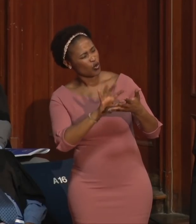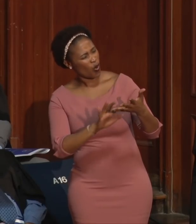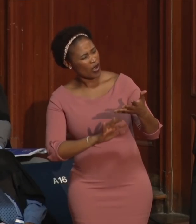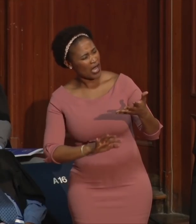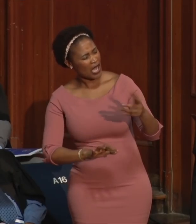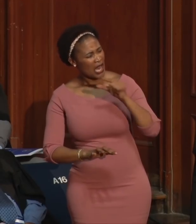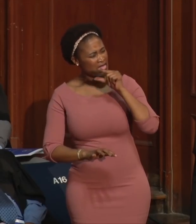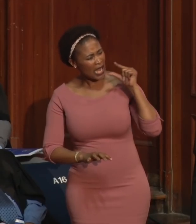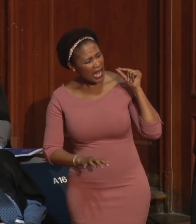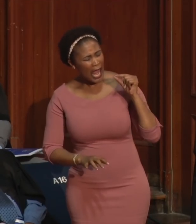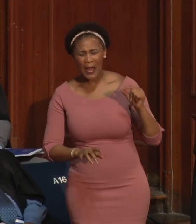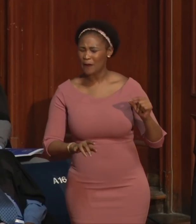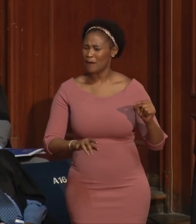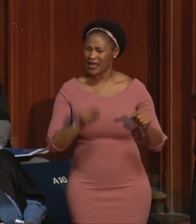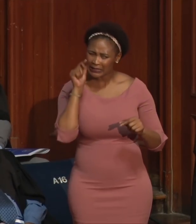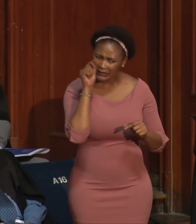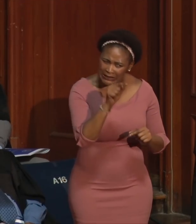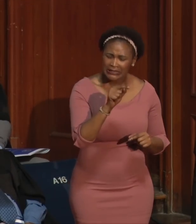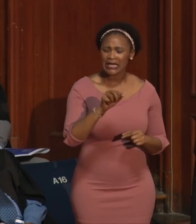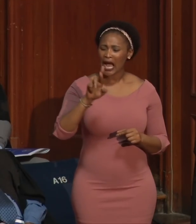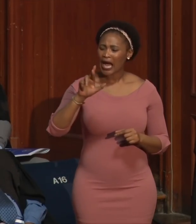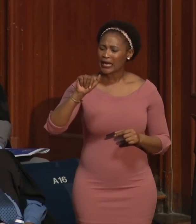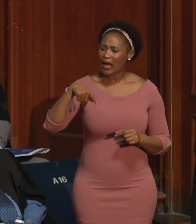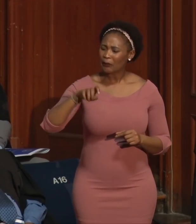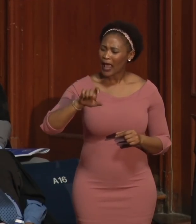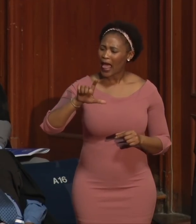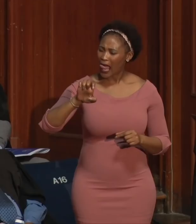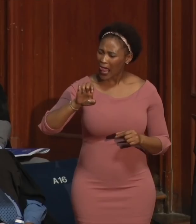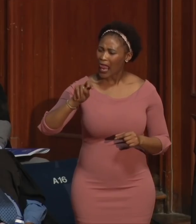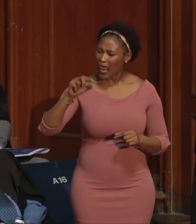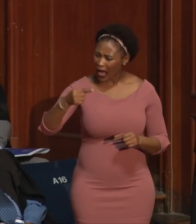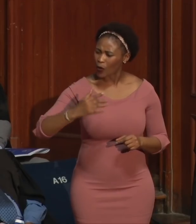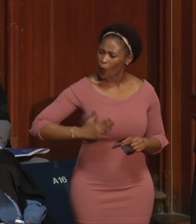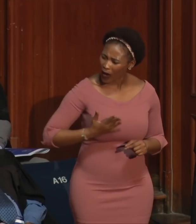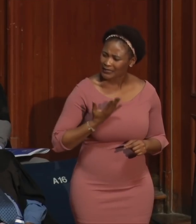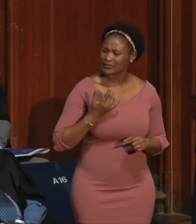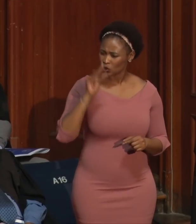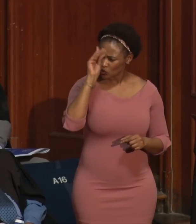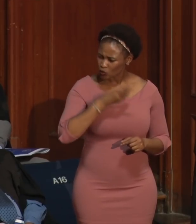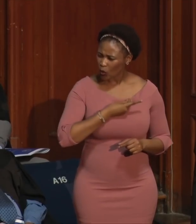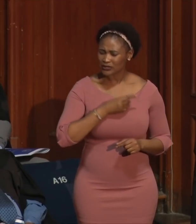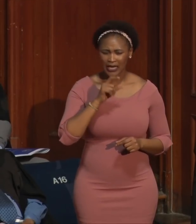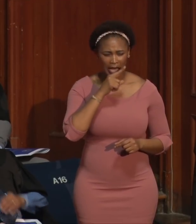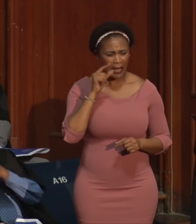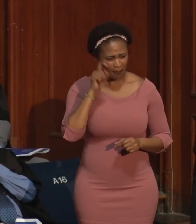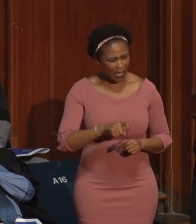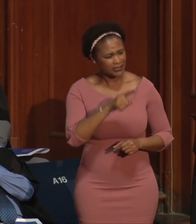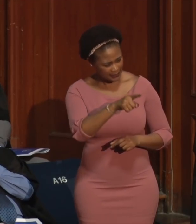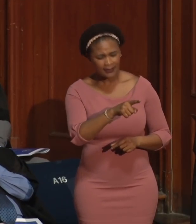name, it was exactly what they had been looking for. And without even talking to each other, they knew that this was the